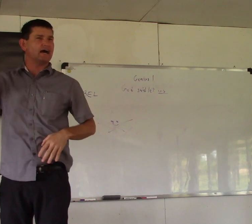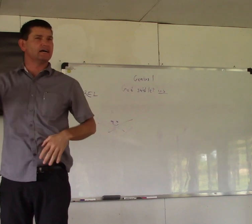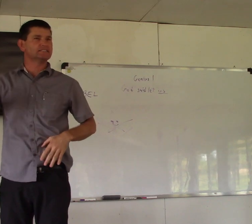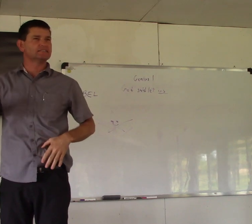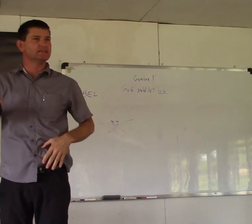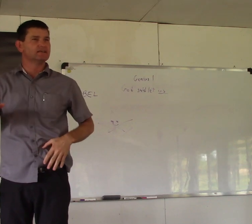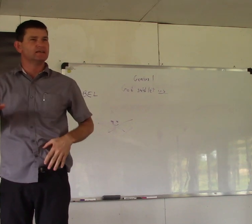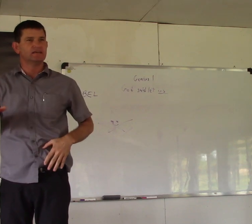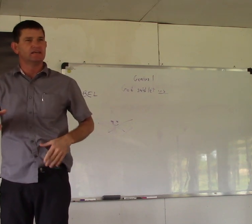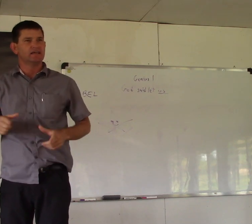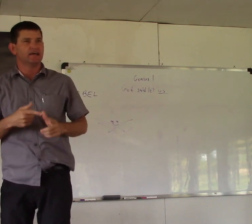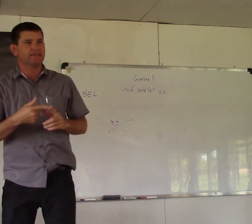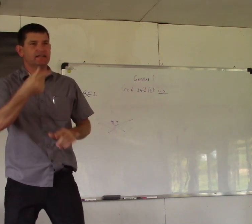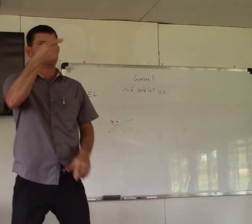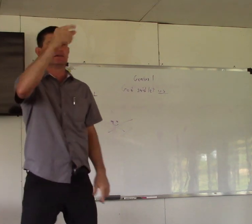Fast. And then?